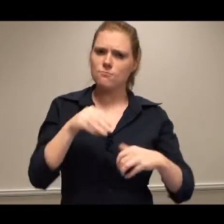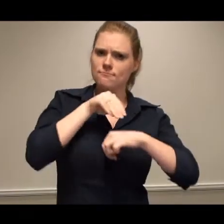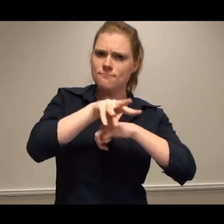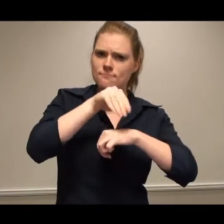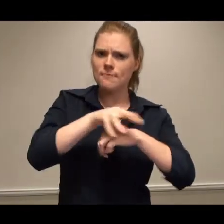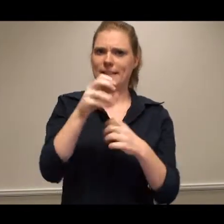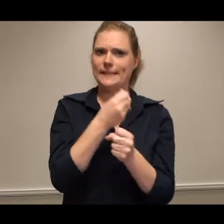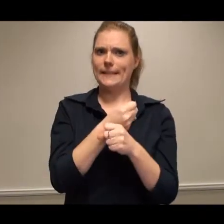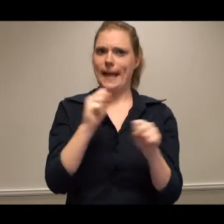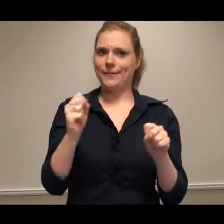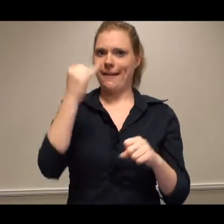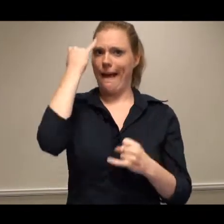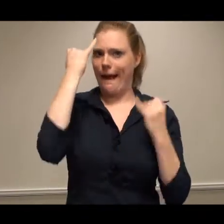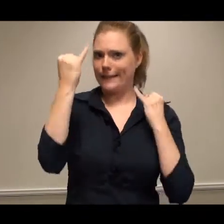event of an alarm activation.